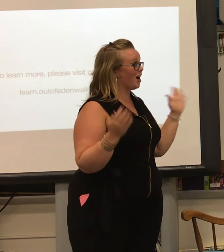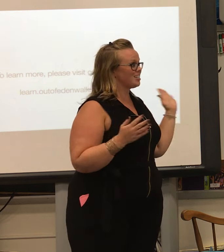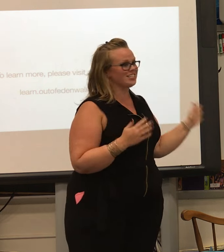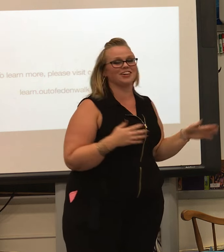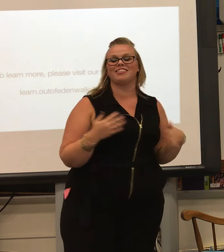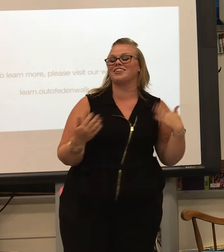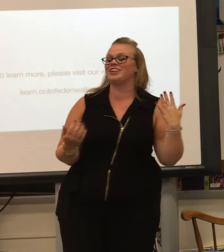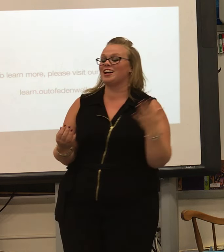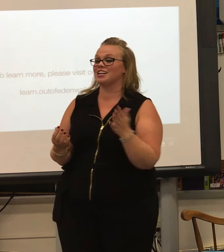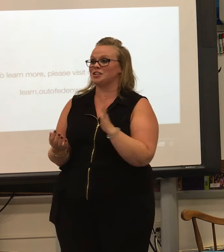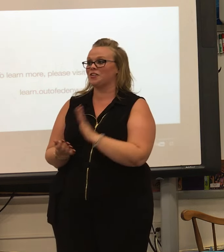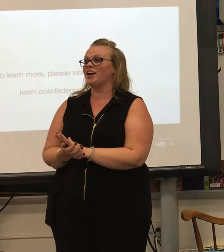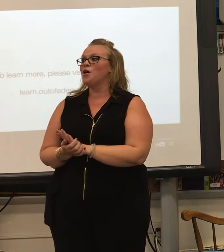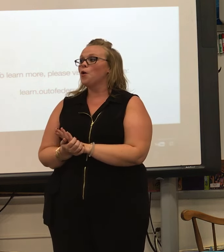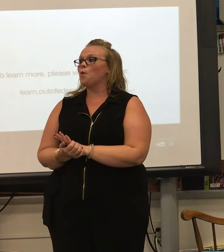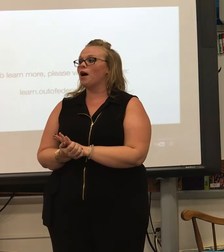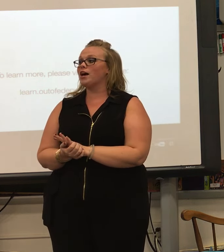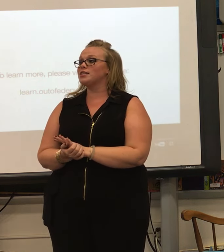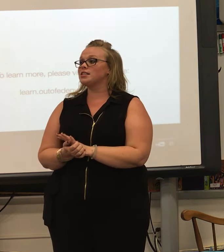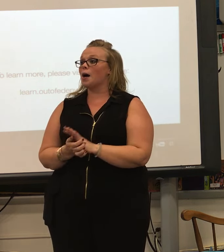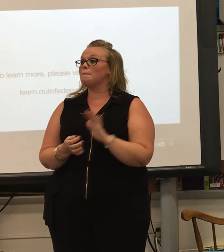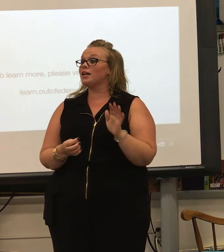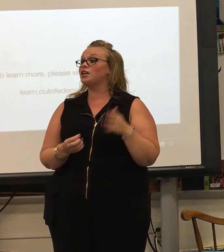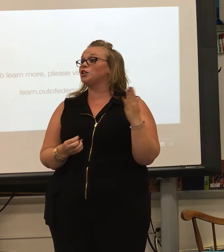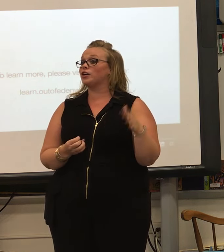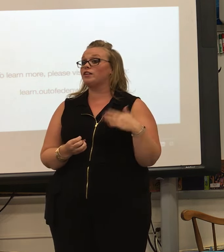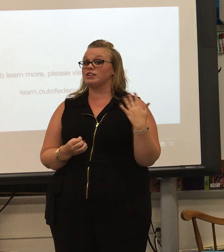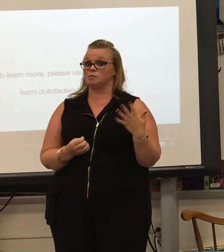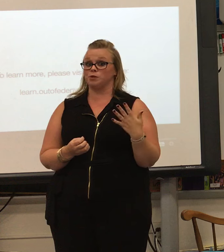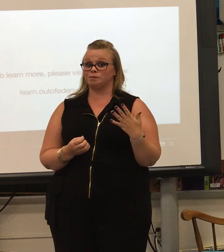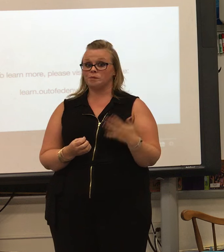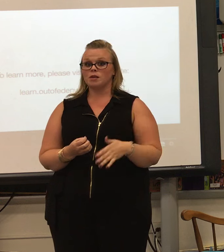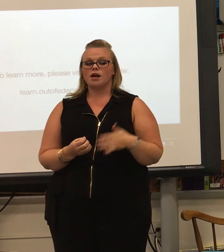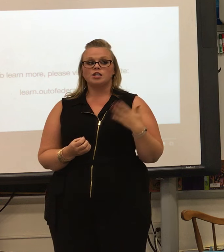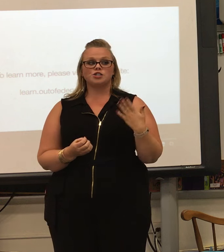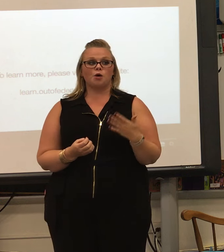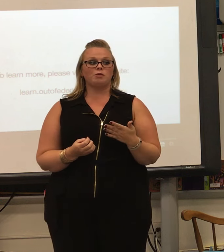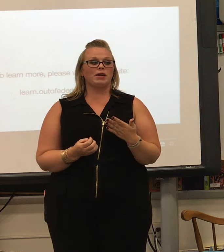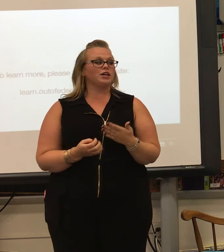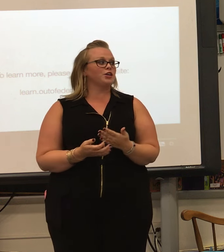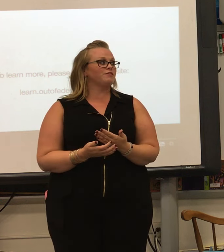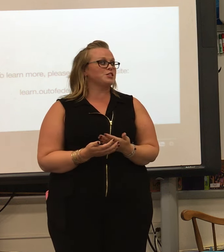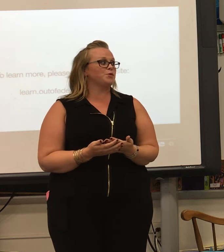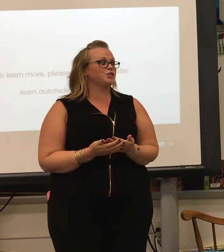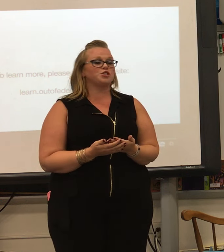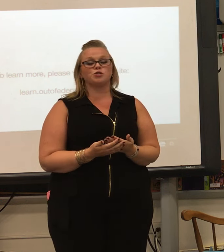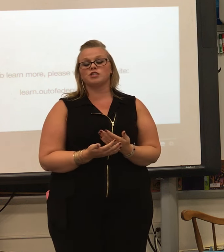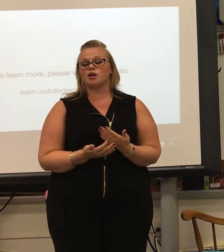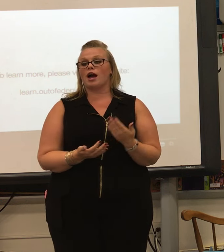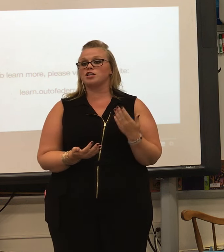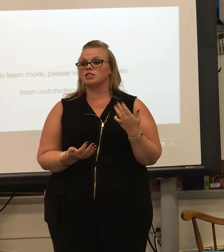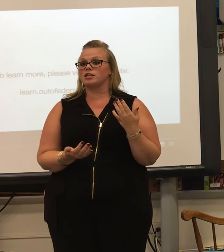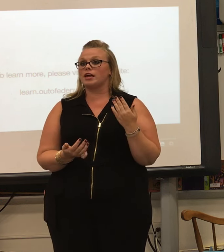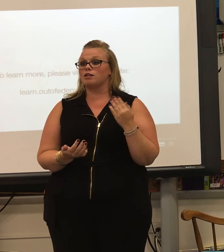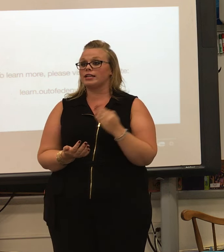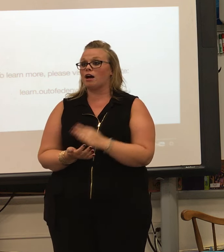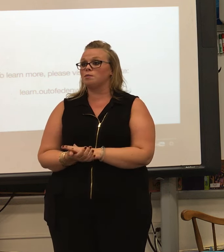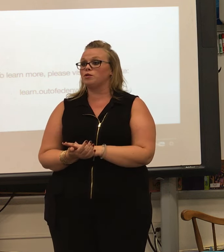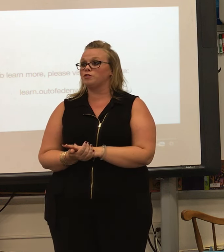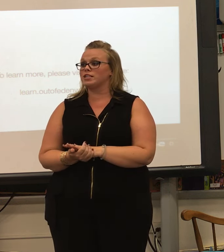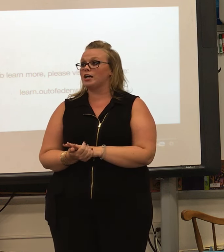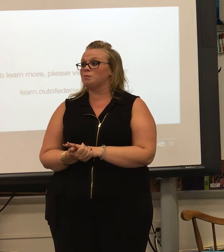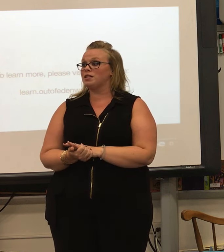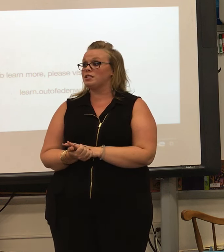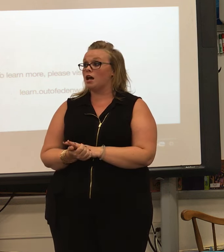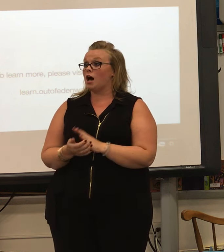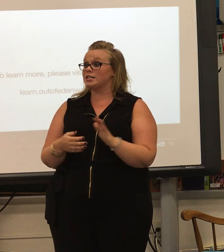Harvard Project Zero thing we took away was making learning visible. So with making learning visible, the students are actually held